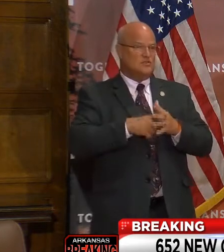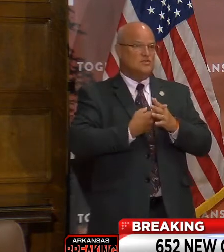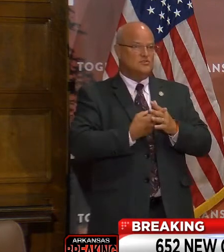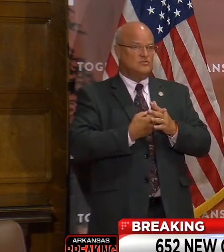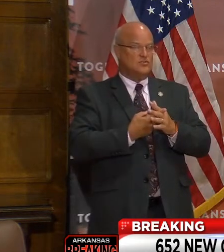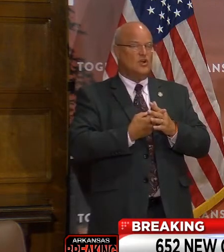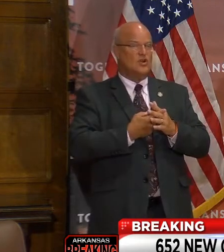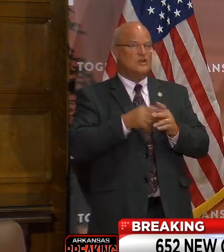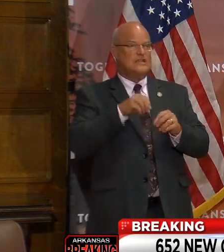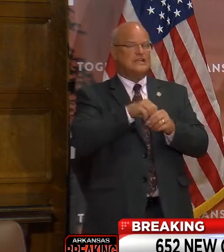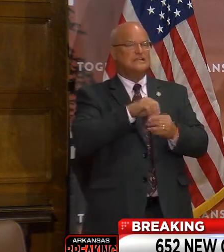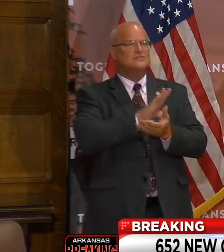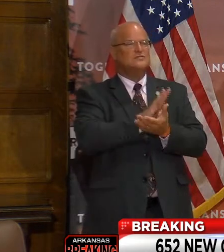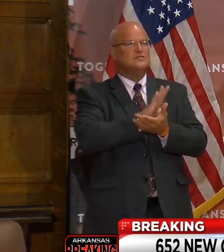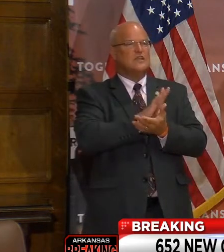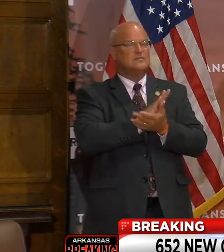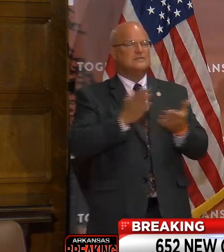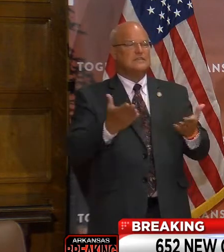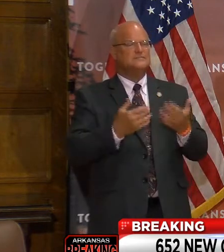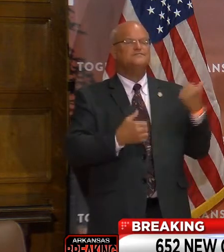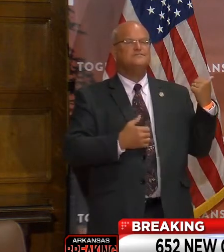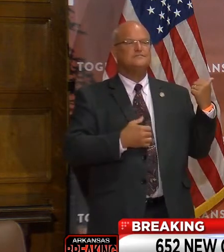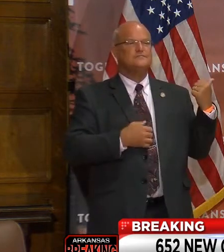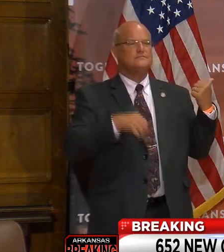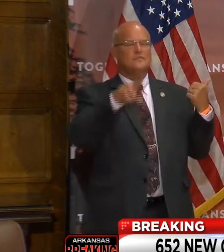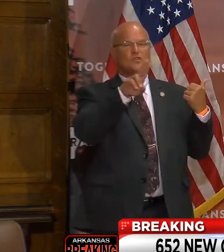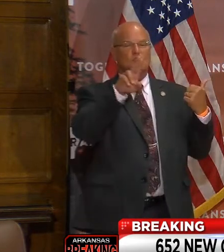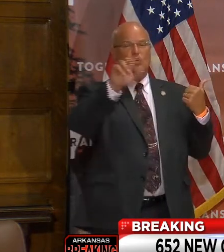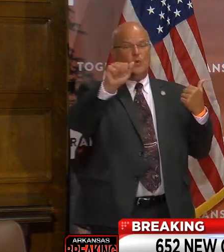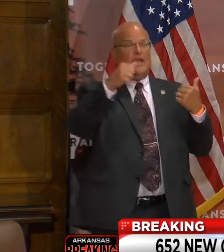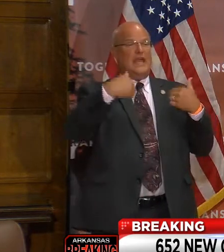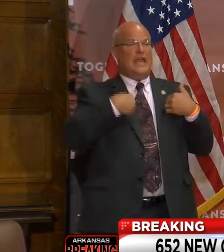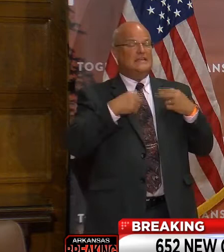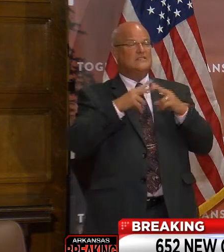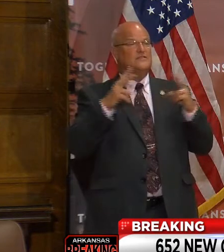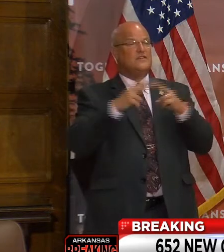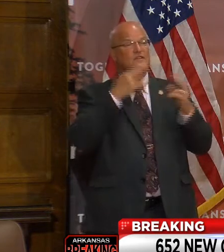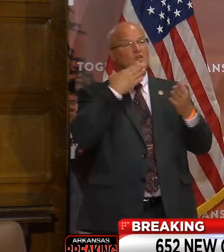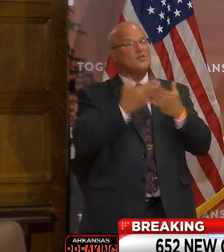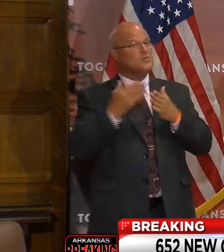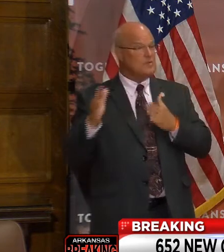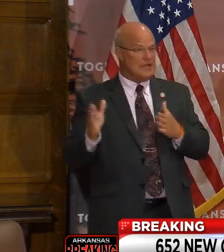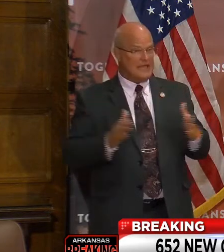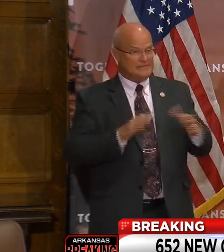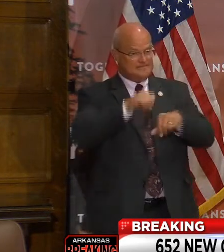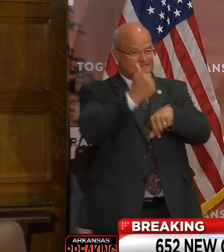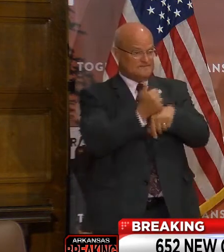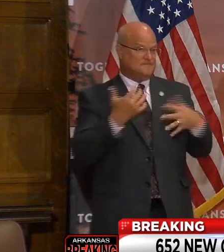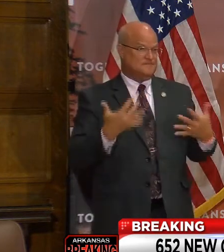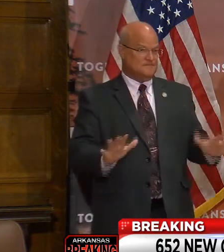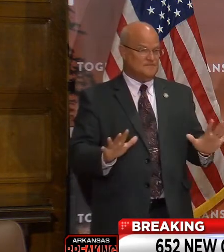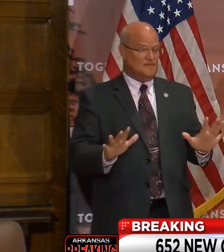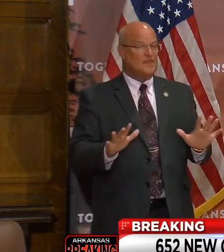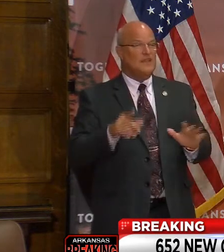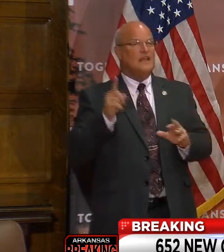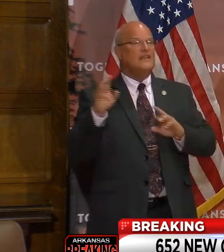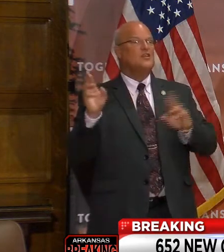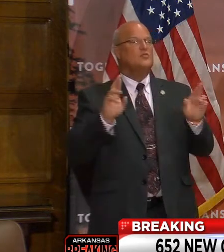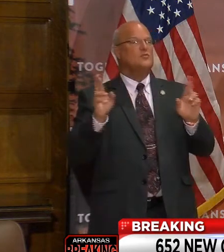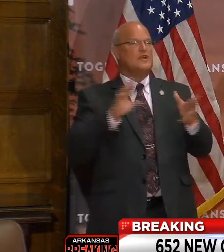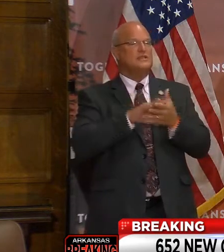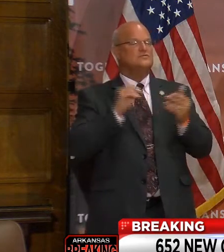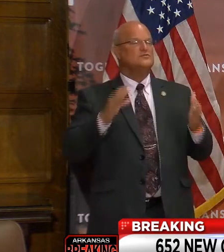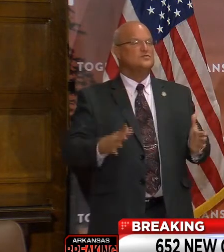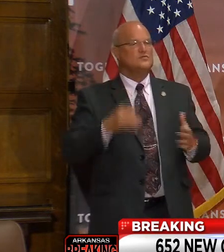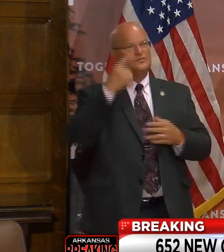on campus? I believe the University of Arkansas has a very, very good plan to prepare students,